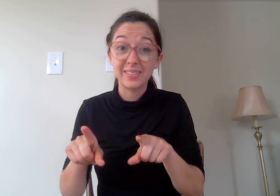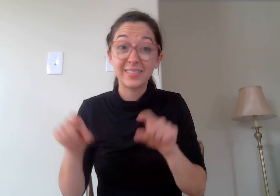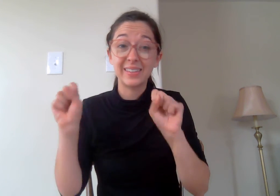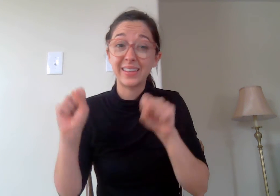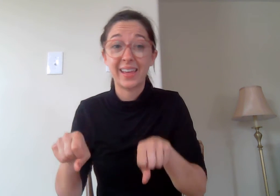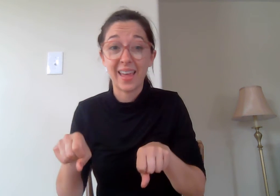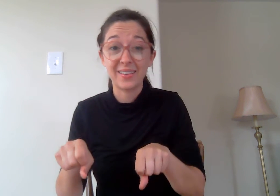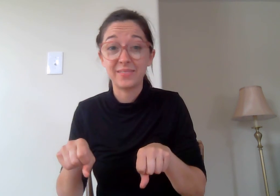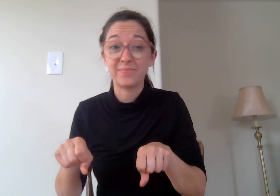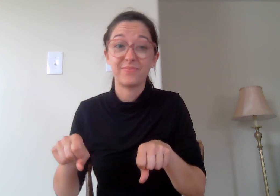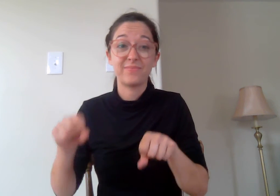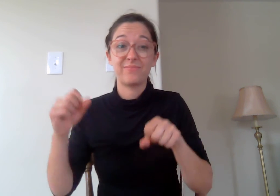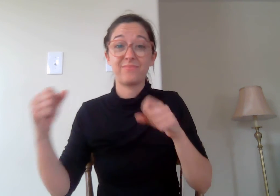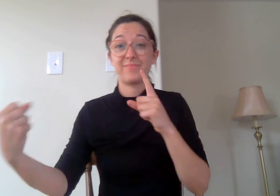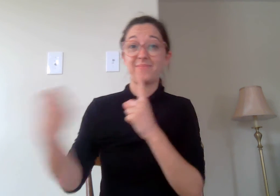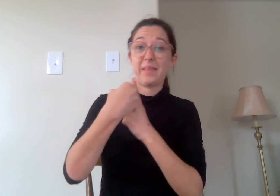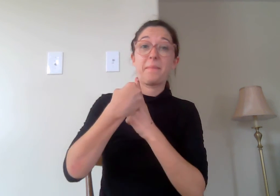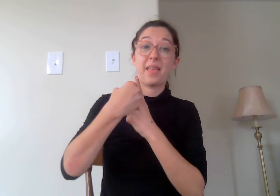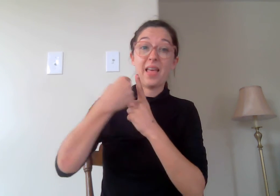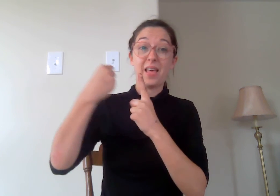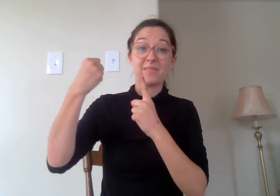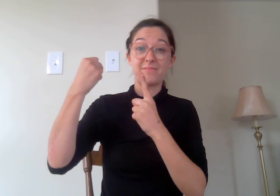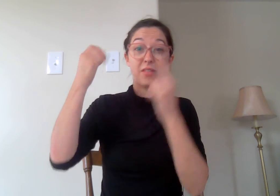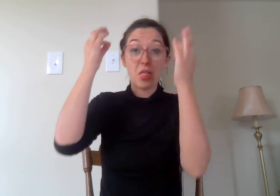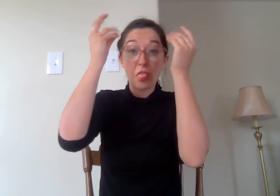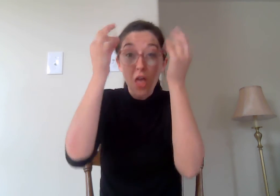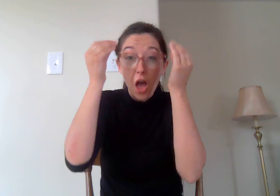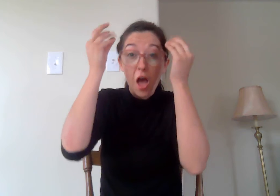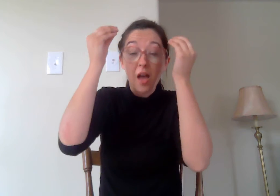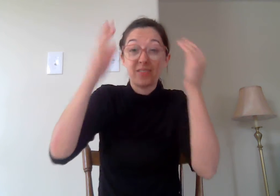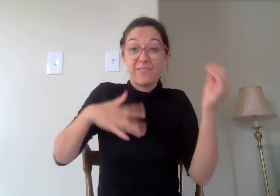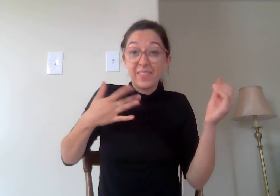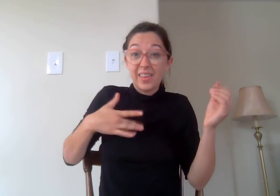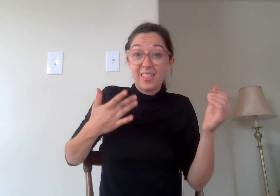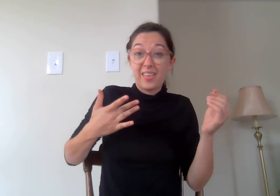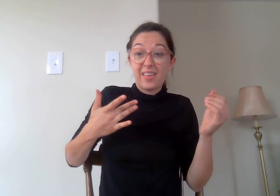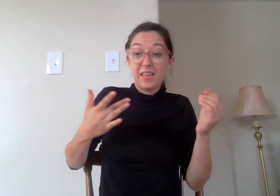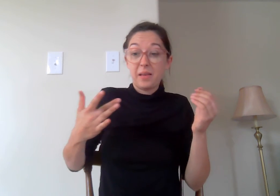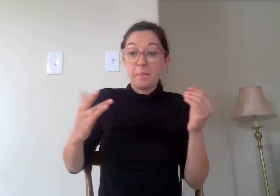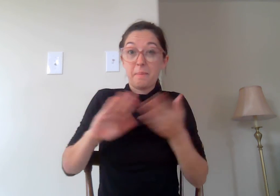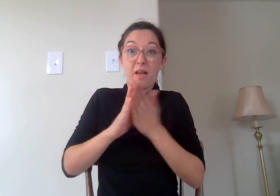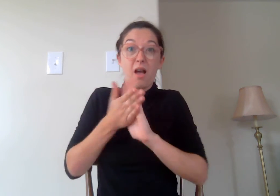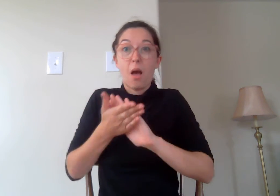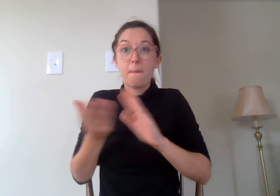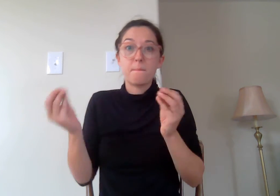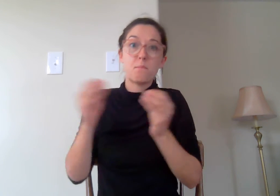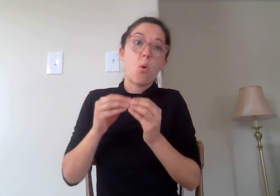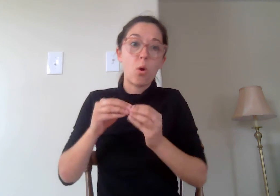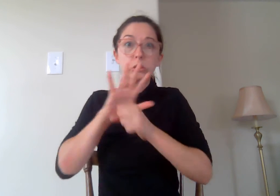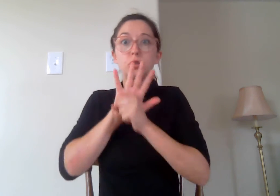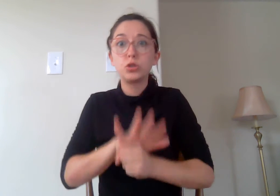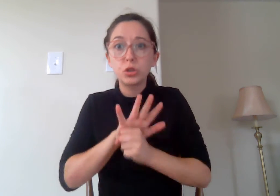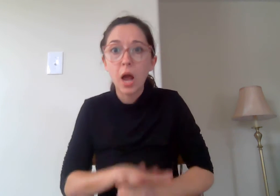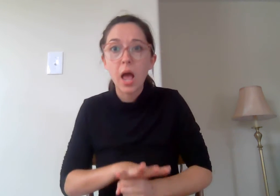neurochemicals. So there's anxiety. There can be stress. When people start having this reaction, they start having